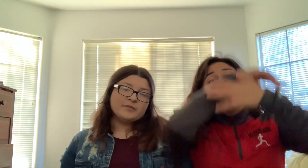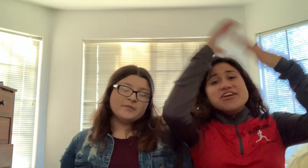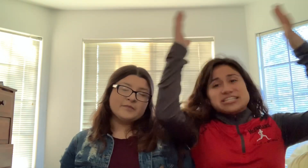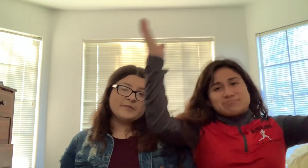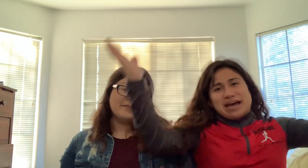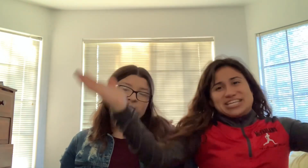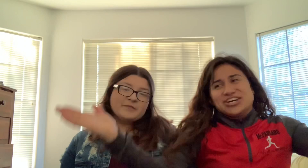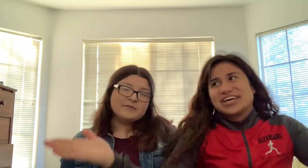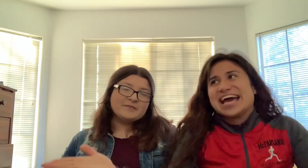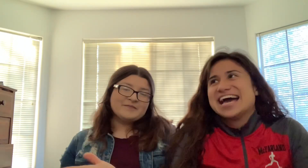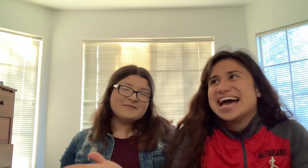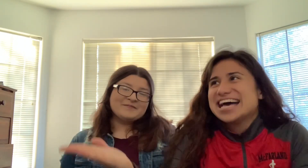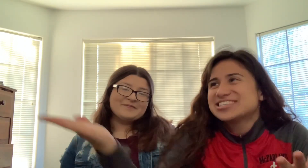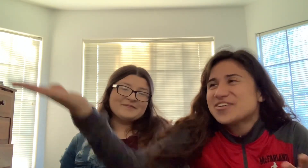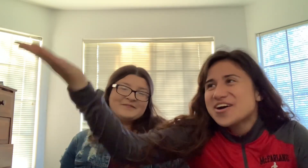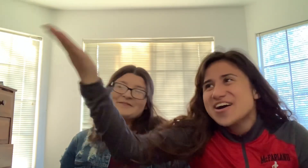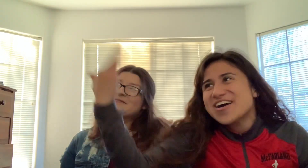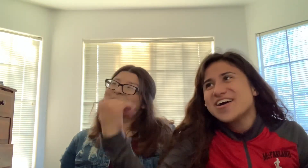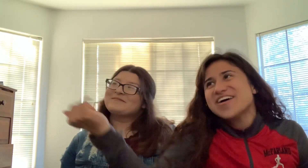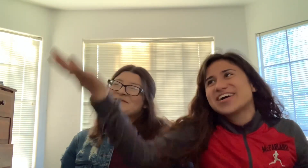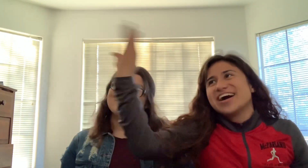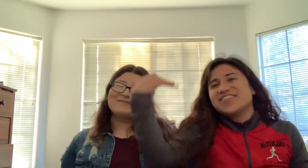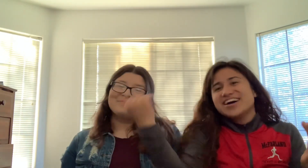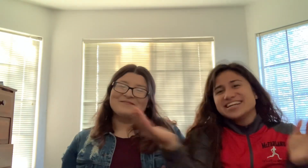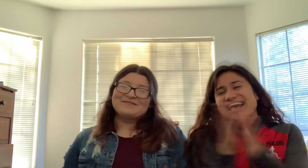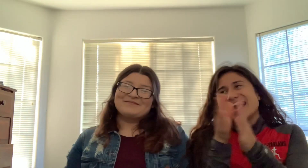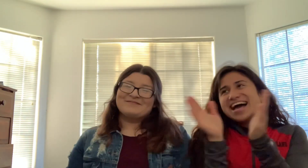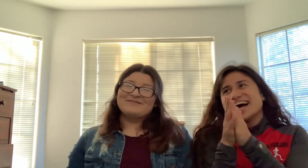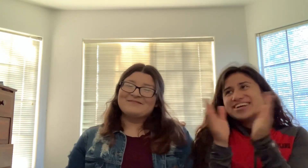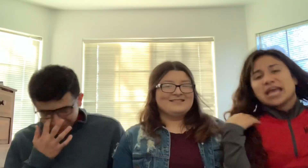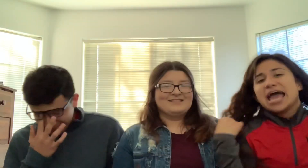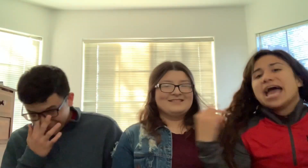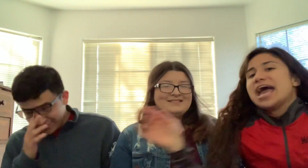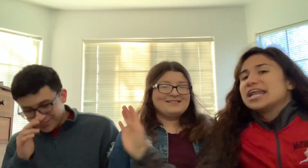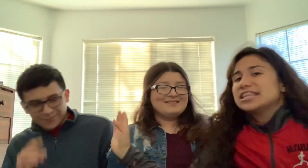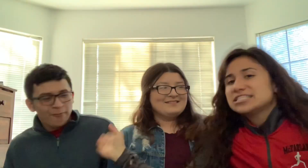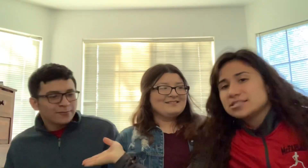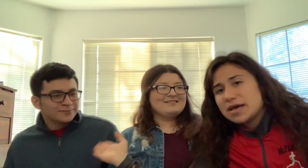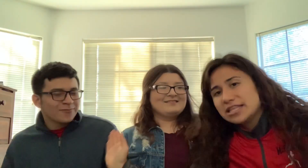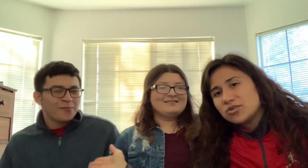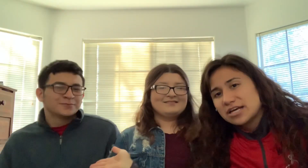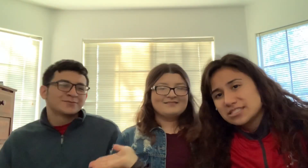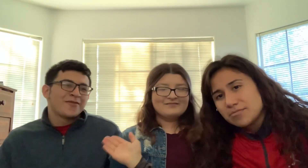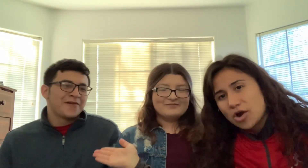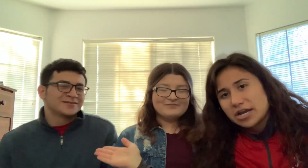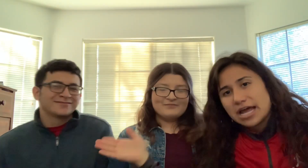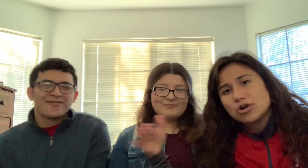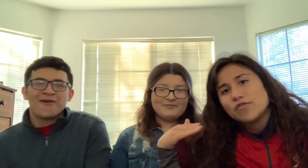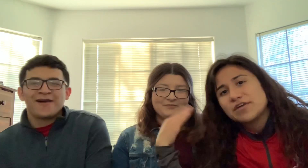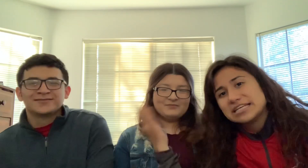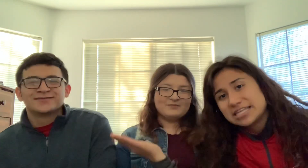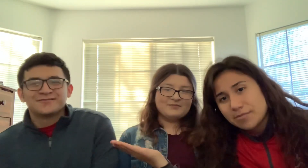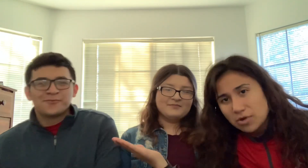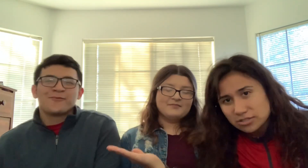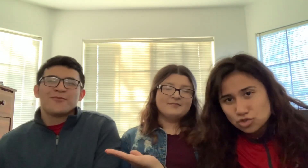another special guest! Woo! Say what? And this is my little cousin, Martin. I don't know if you guys seen him around